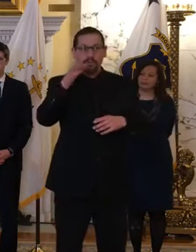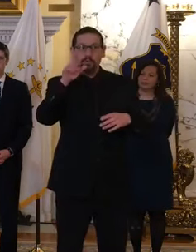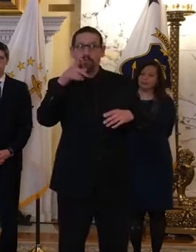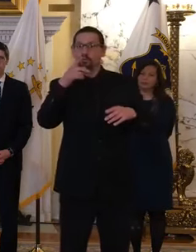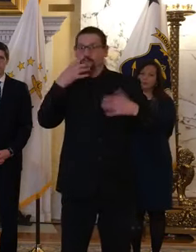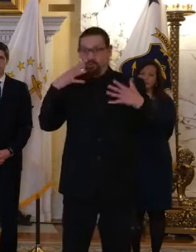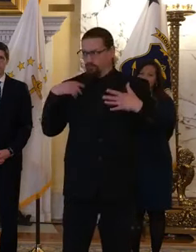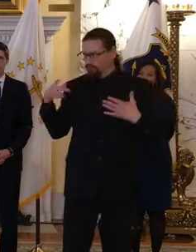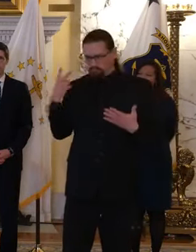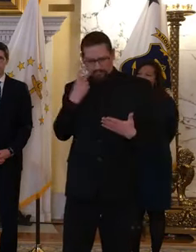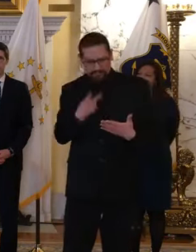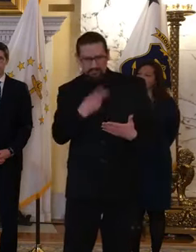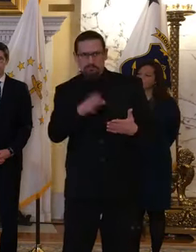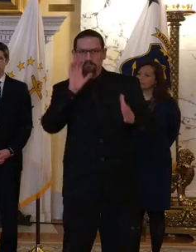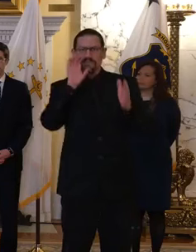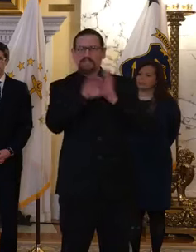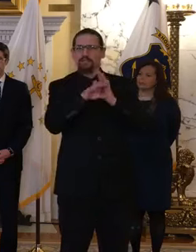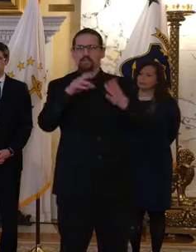of the drive-through centers.